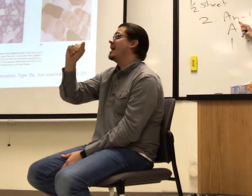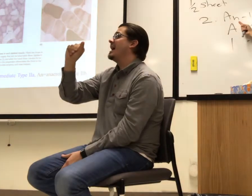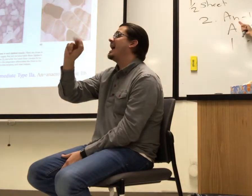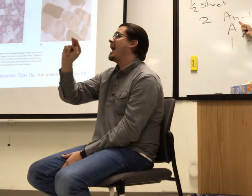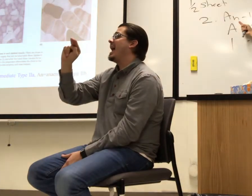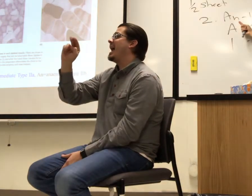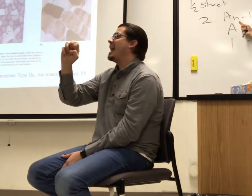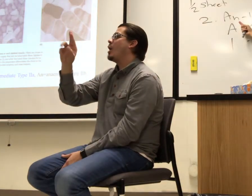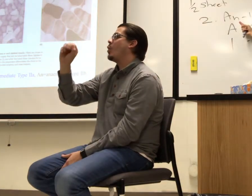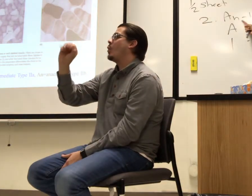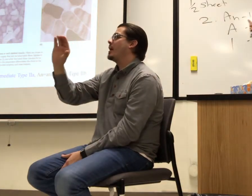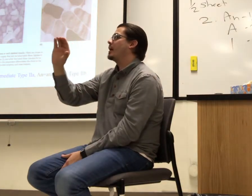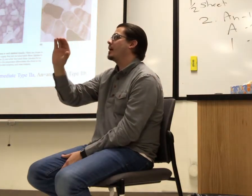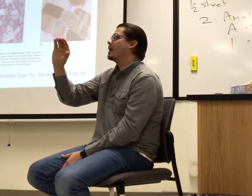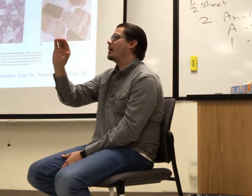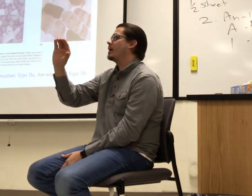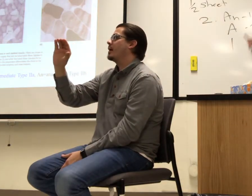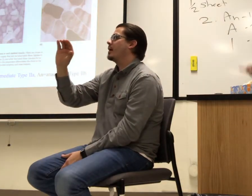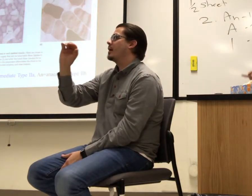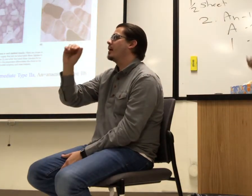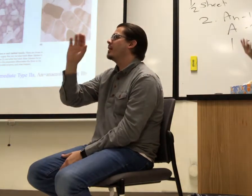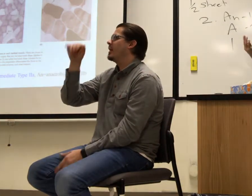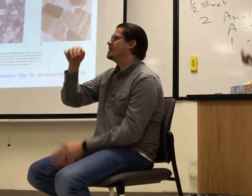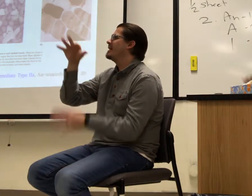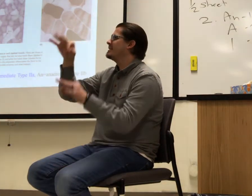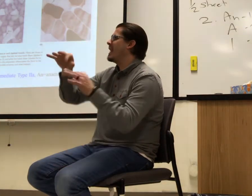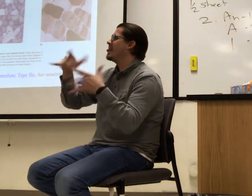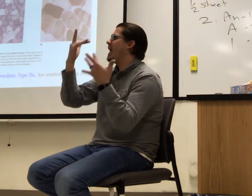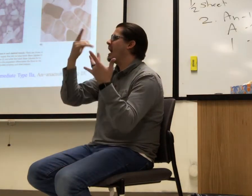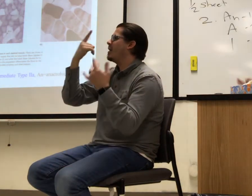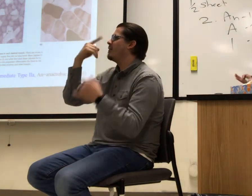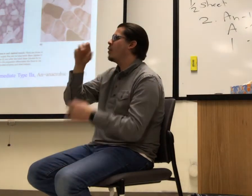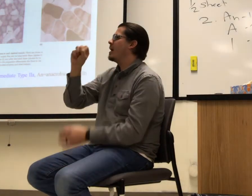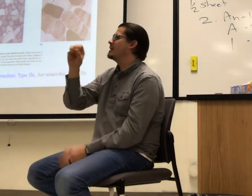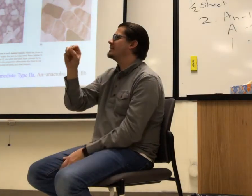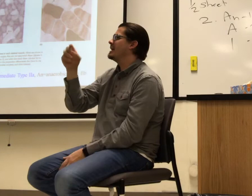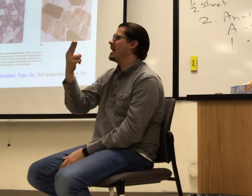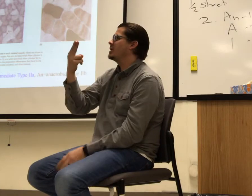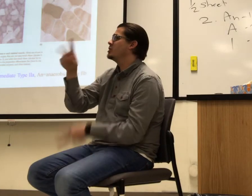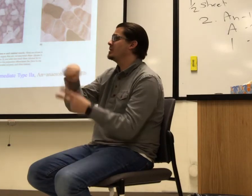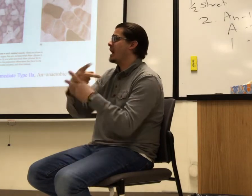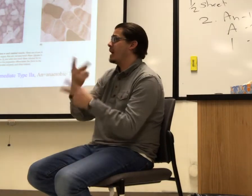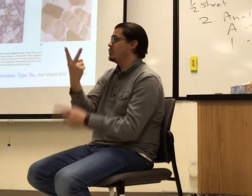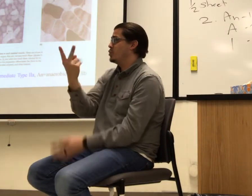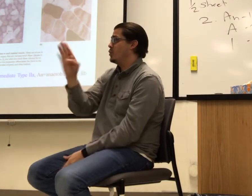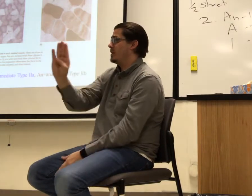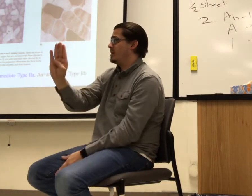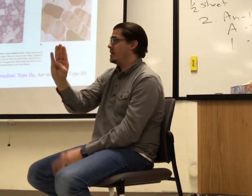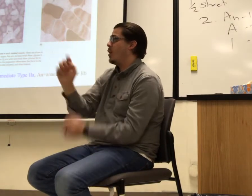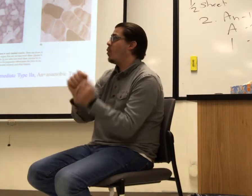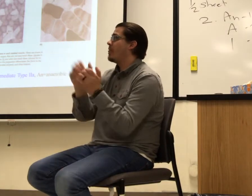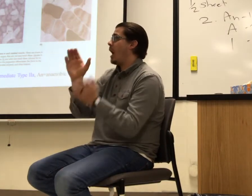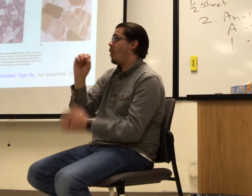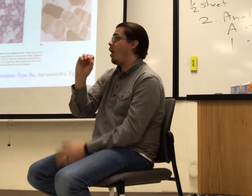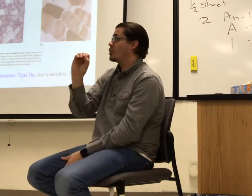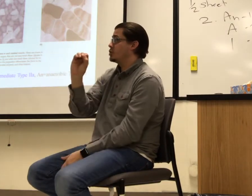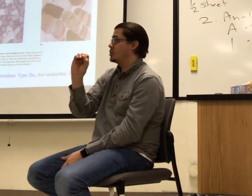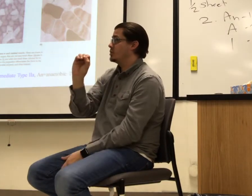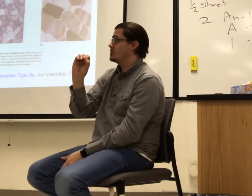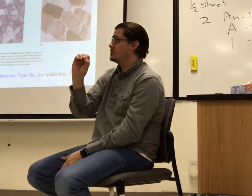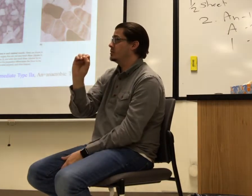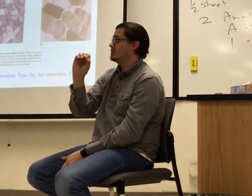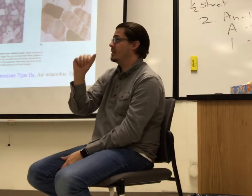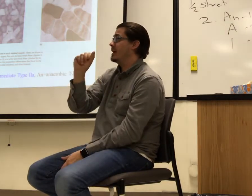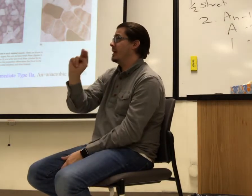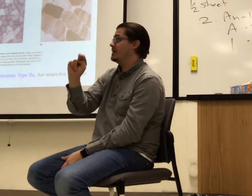Anaerobic. Does that make sense that they stay in lightest for the SDH and their type 2B? Yeah, that's kind of the same thing